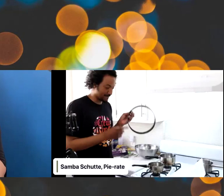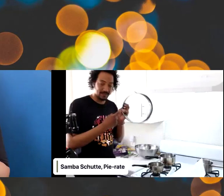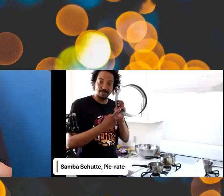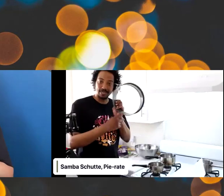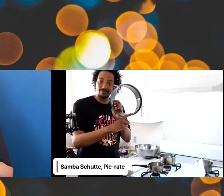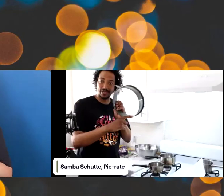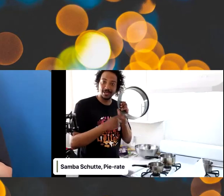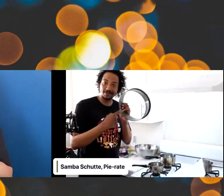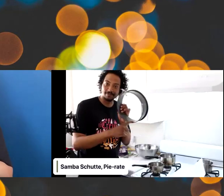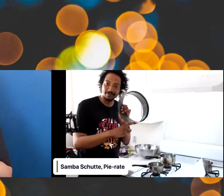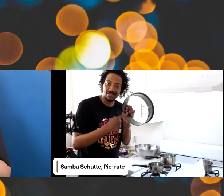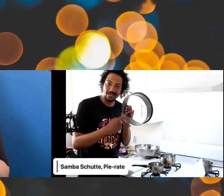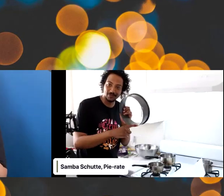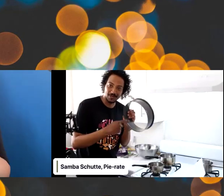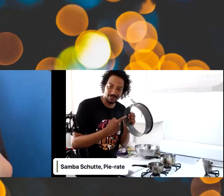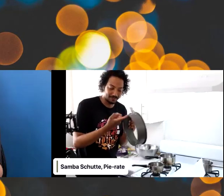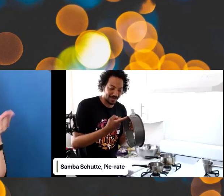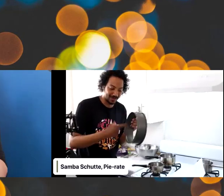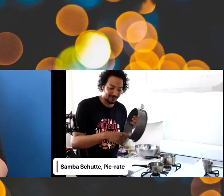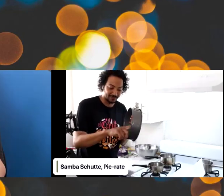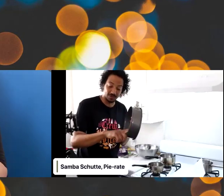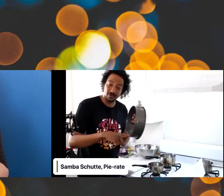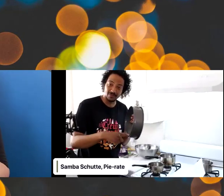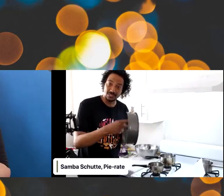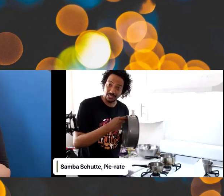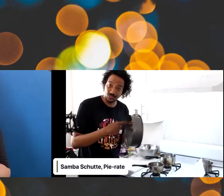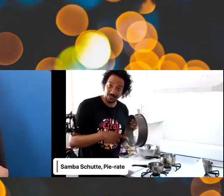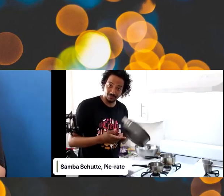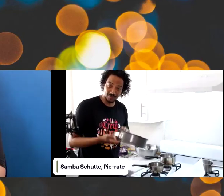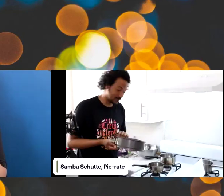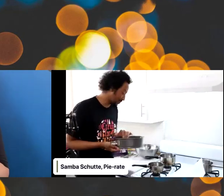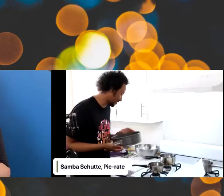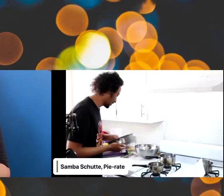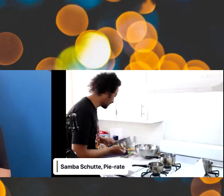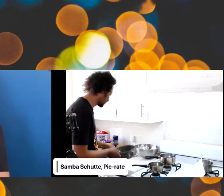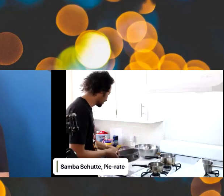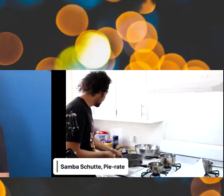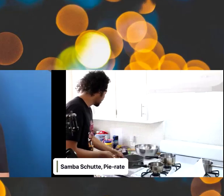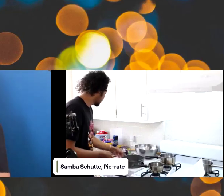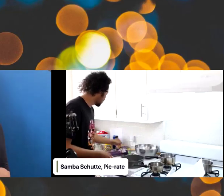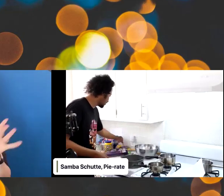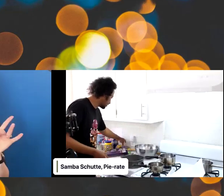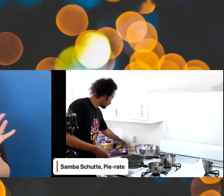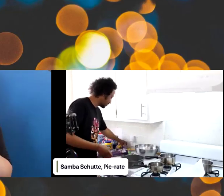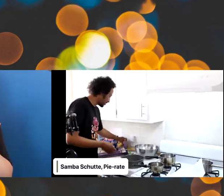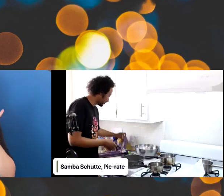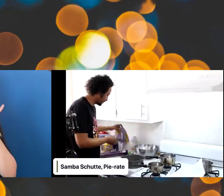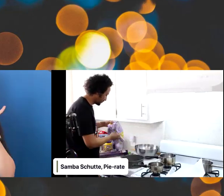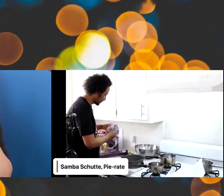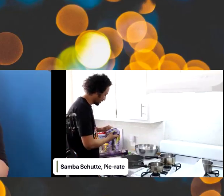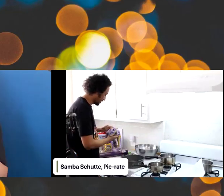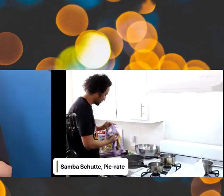of the baking pan, and that will stop the pie from the crust from sticking to it once you remove it. Okay, so just use a little bit of